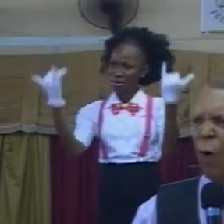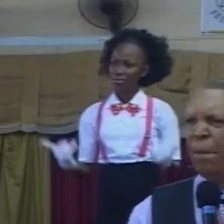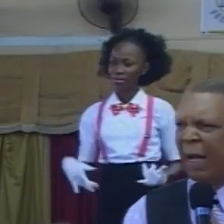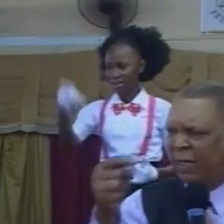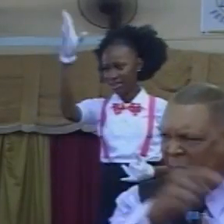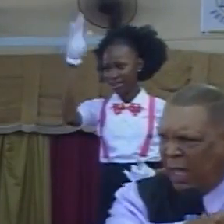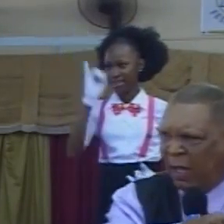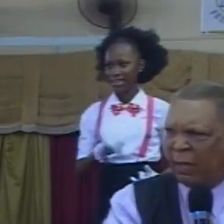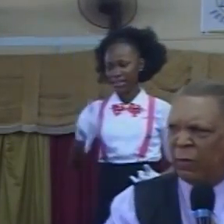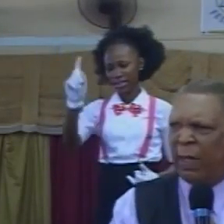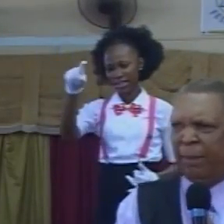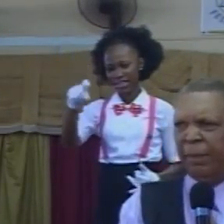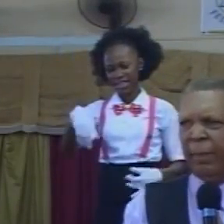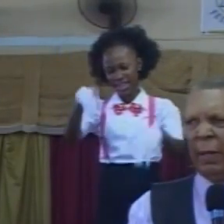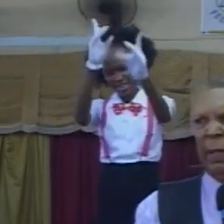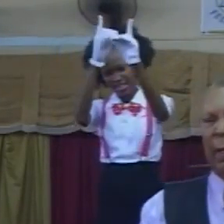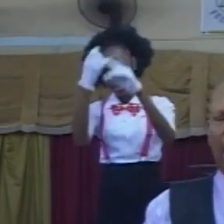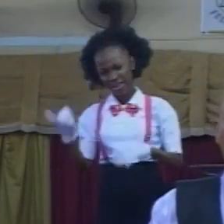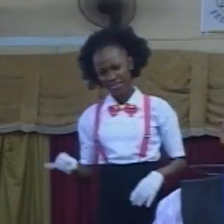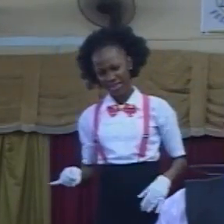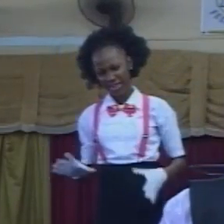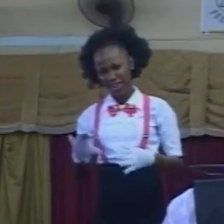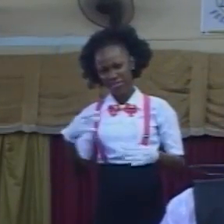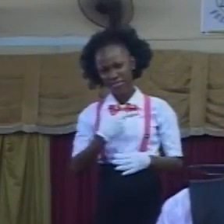us to come back and to him.